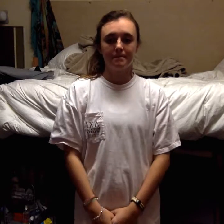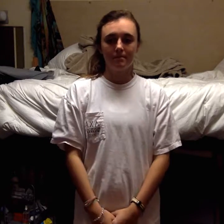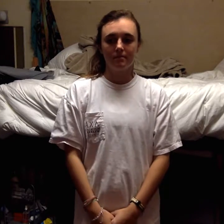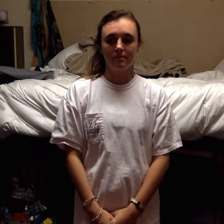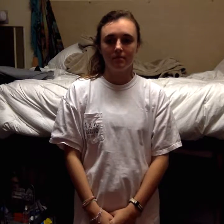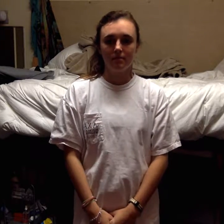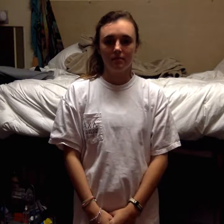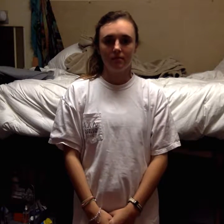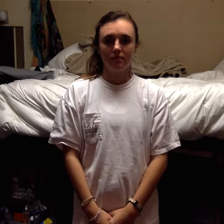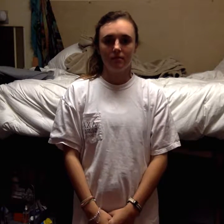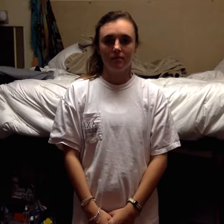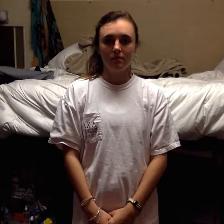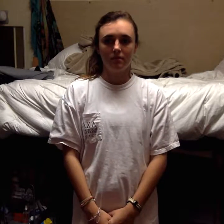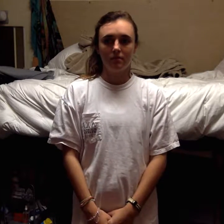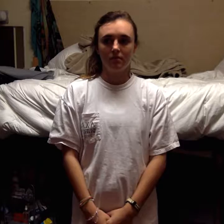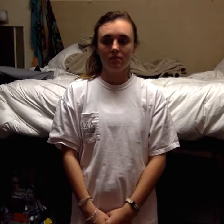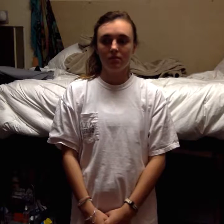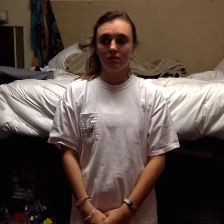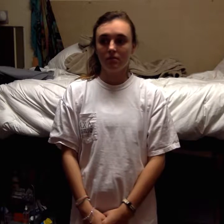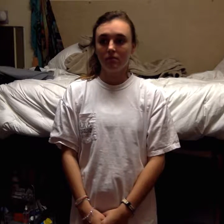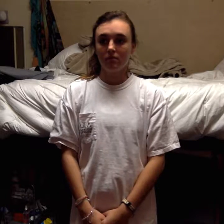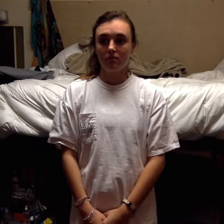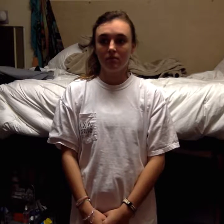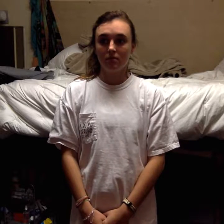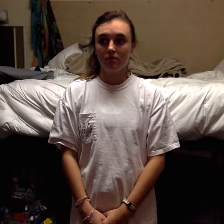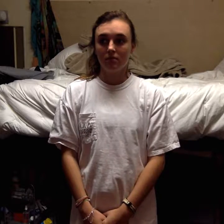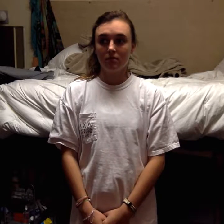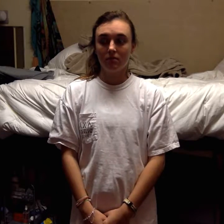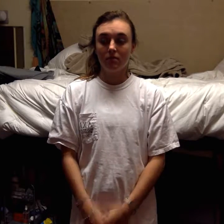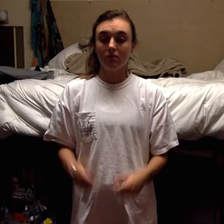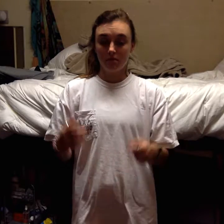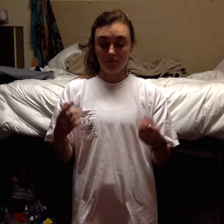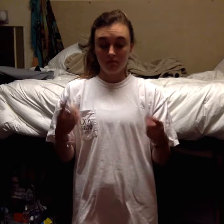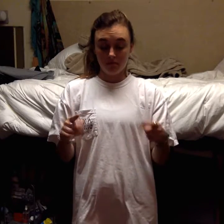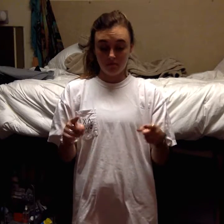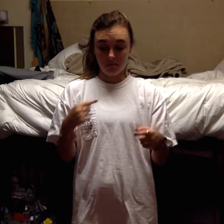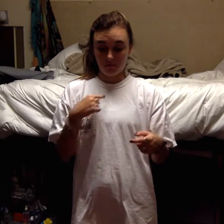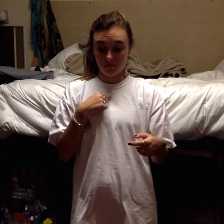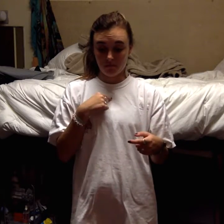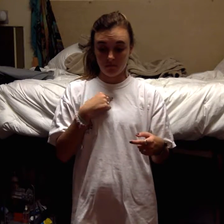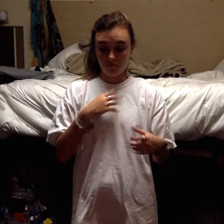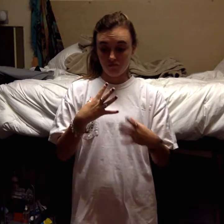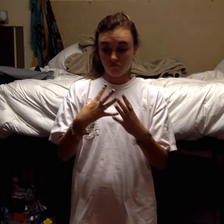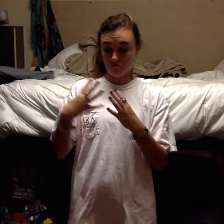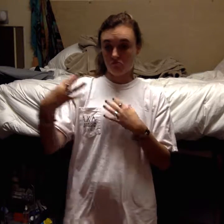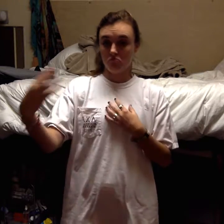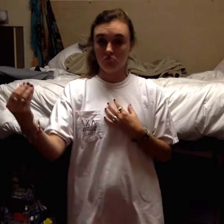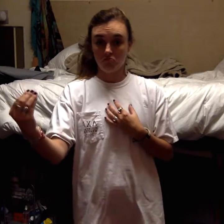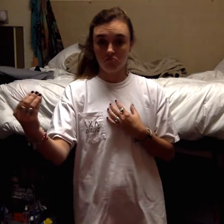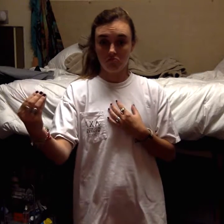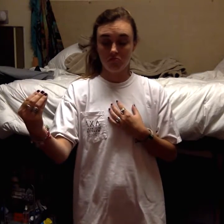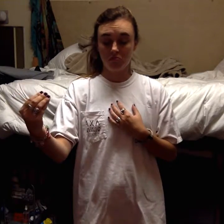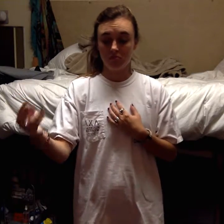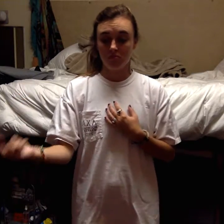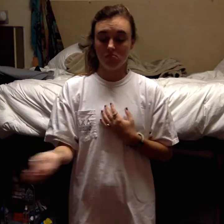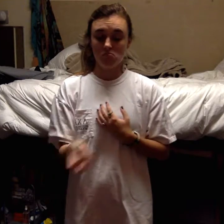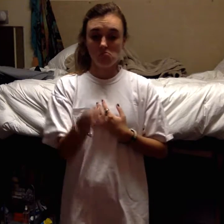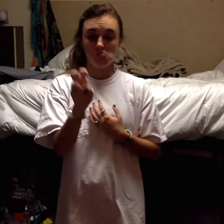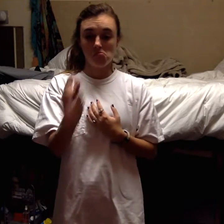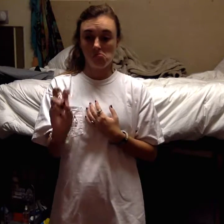So, if I brought everyone upstairs outside the front door where they park the bicycles, you know what I'm talking about? And